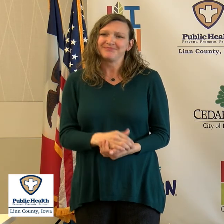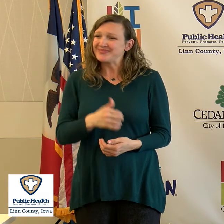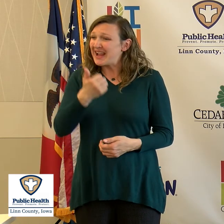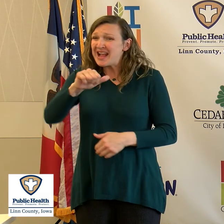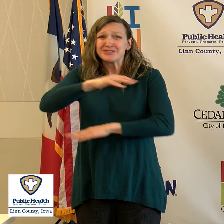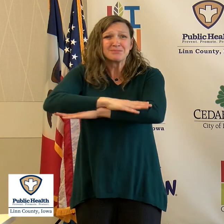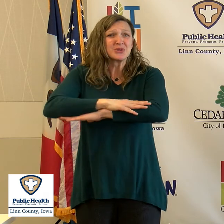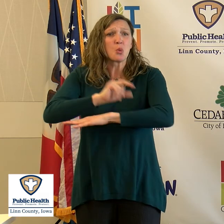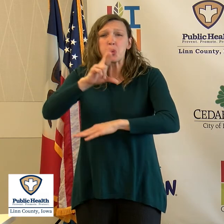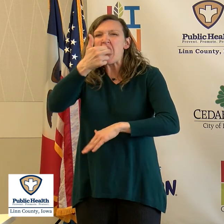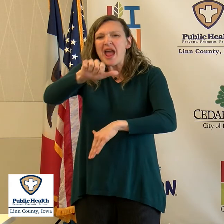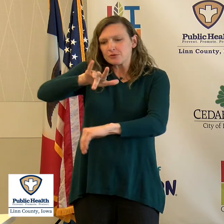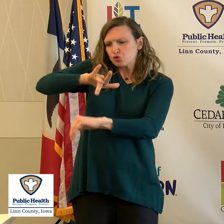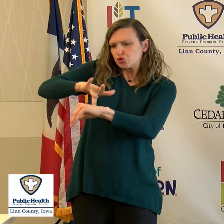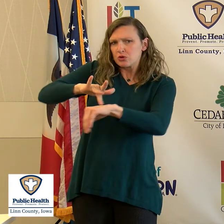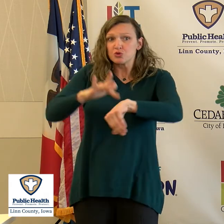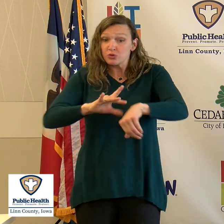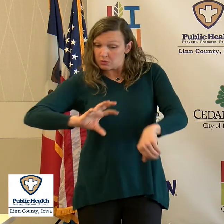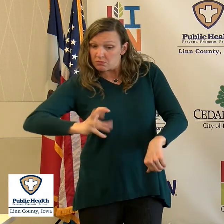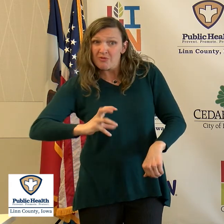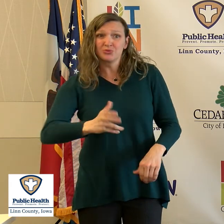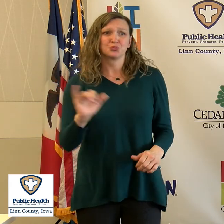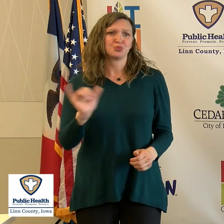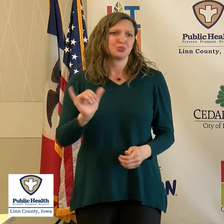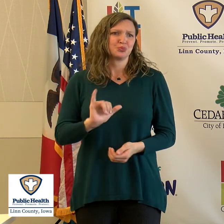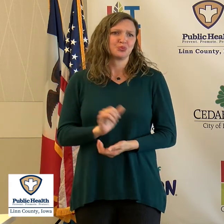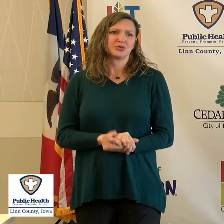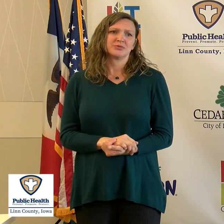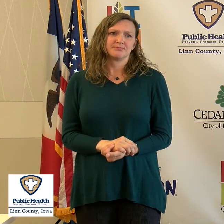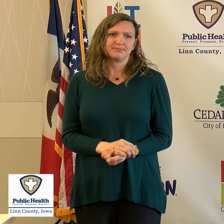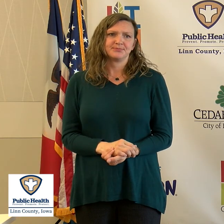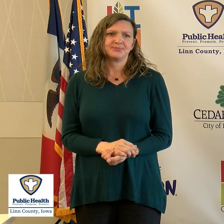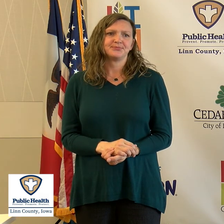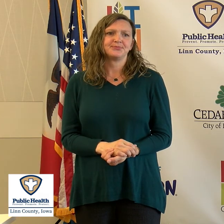stagger work shifts, breaks, and lunch schedules,